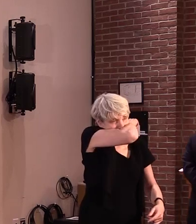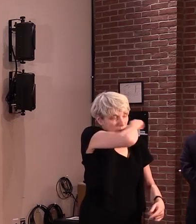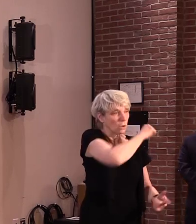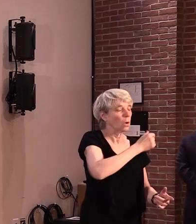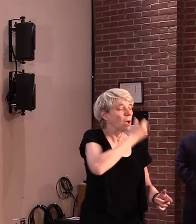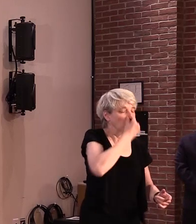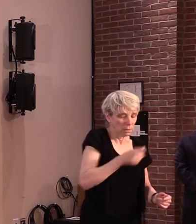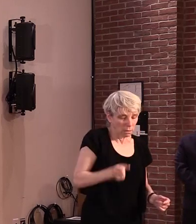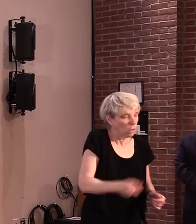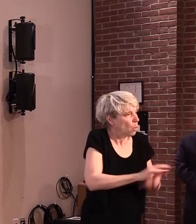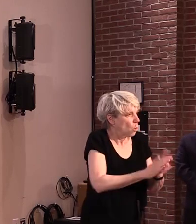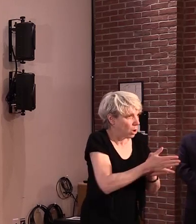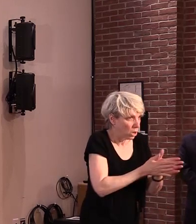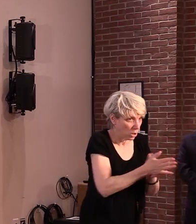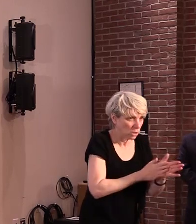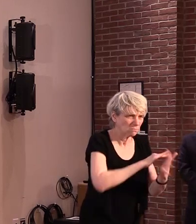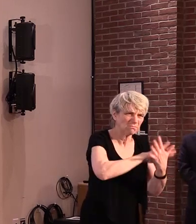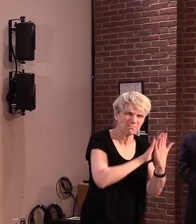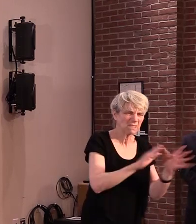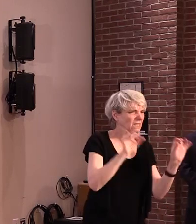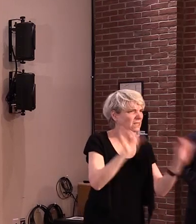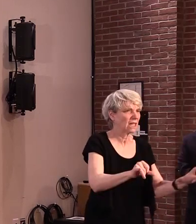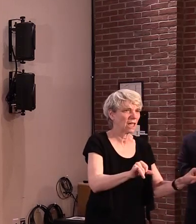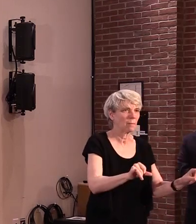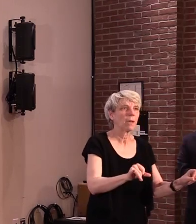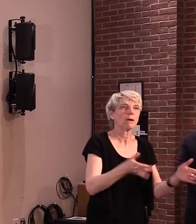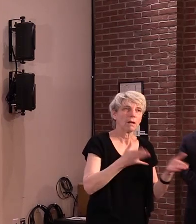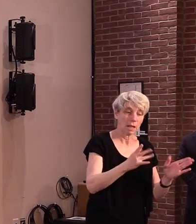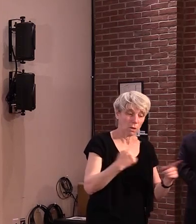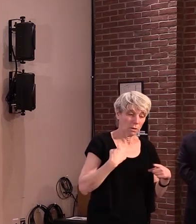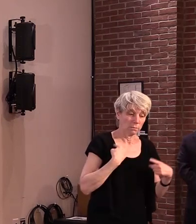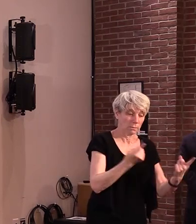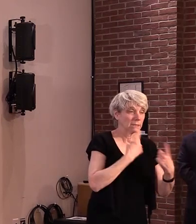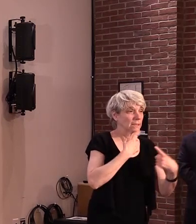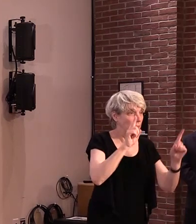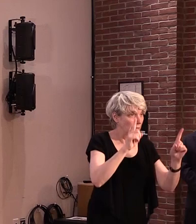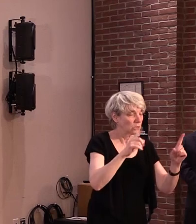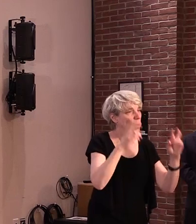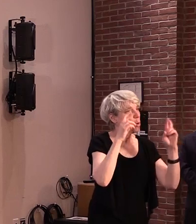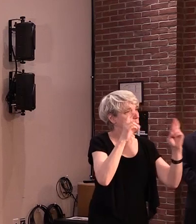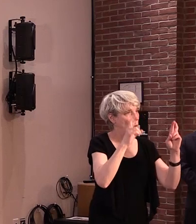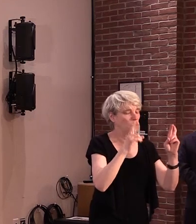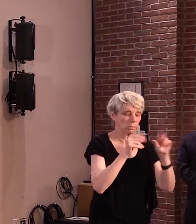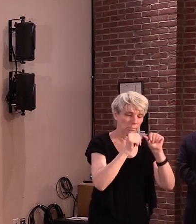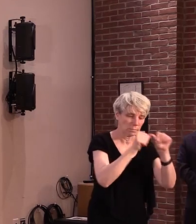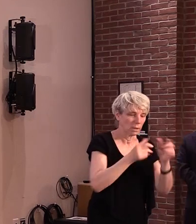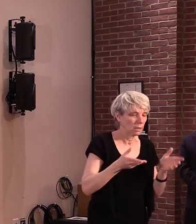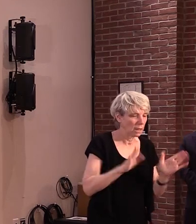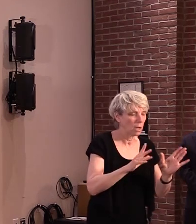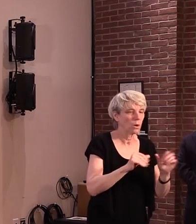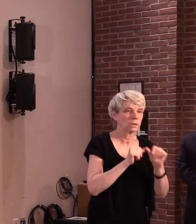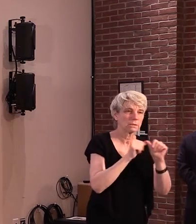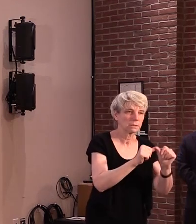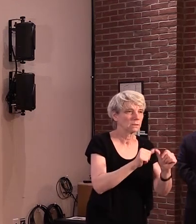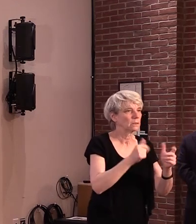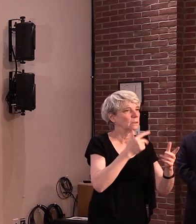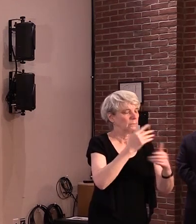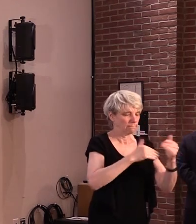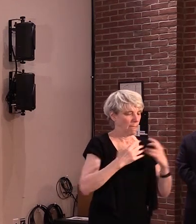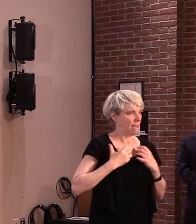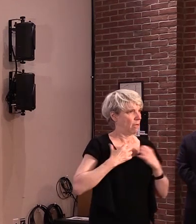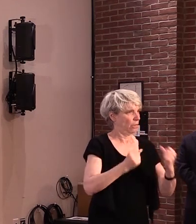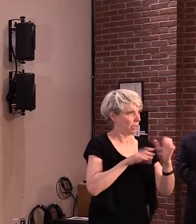to the success we've already enjoyed and will be continuing to be important to future success with this